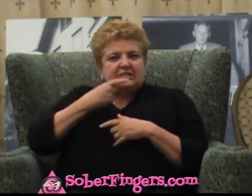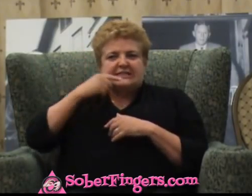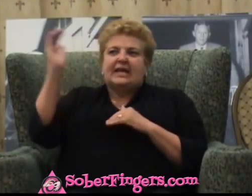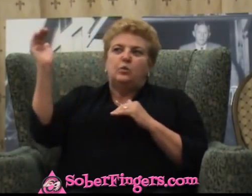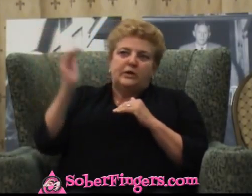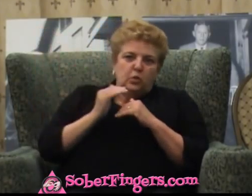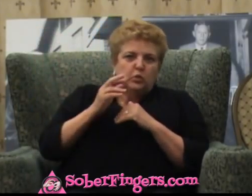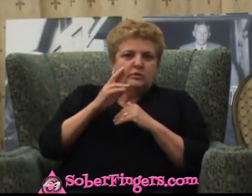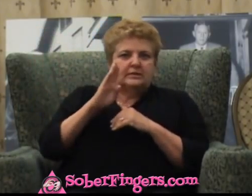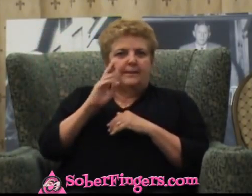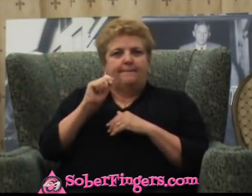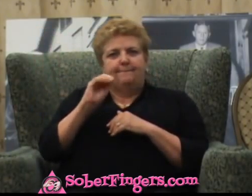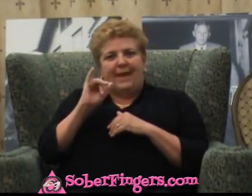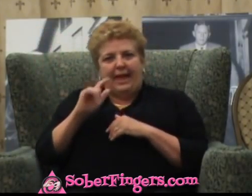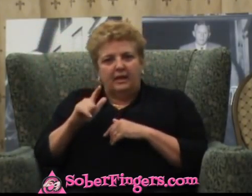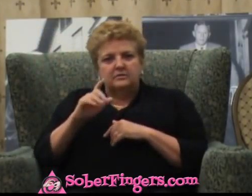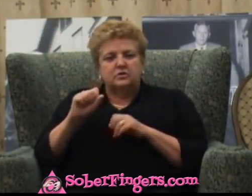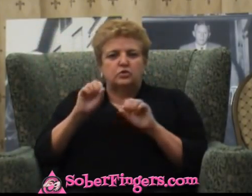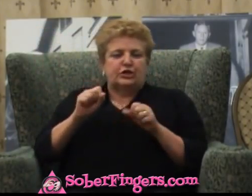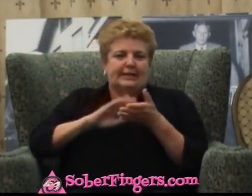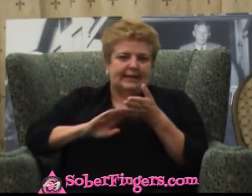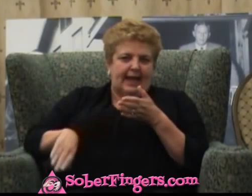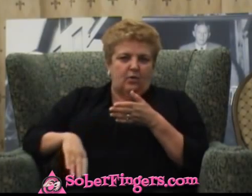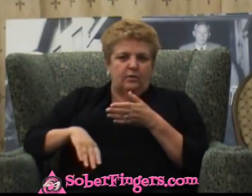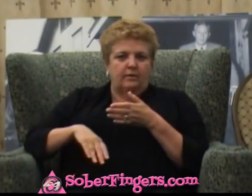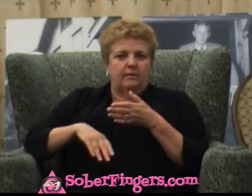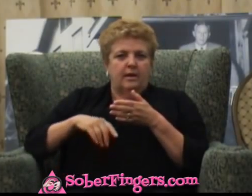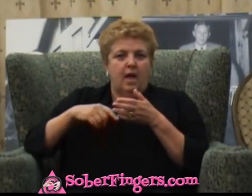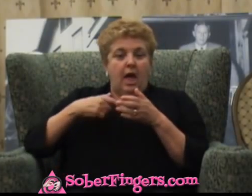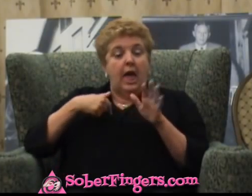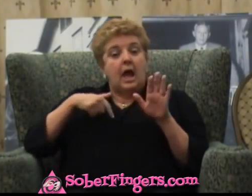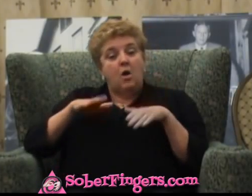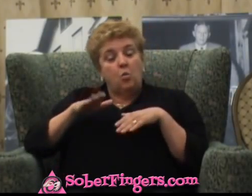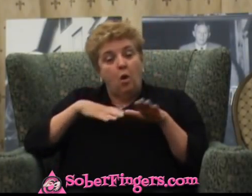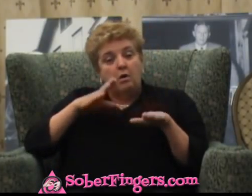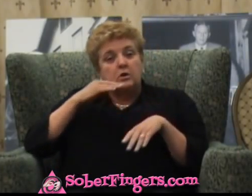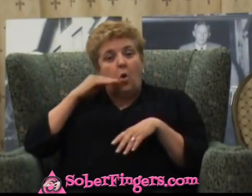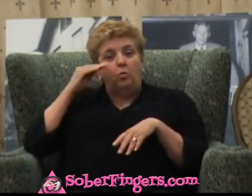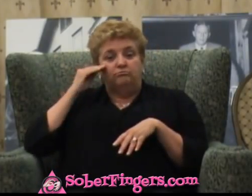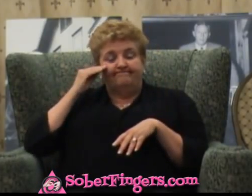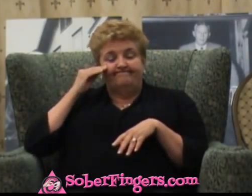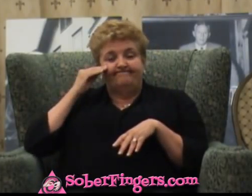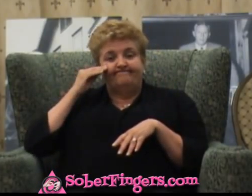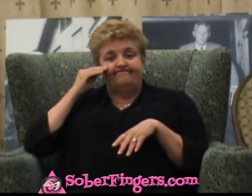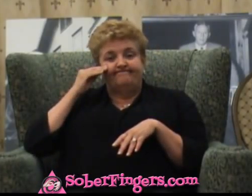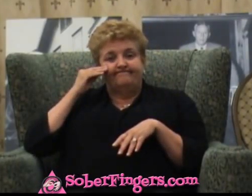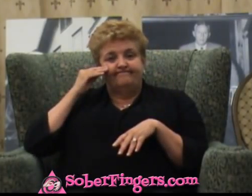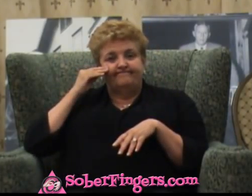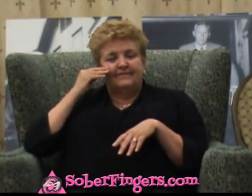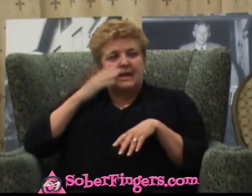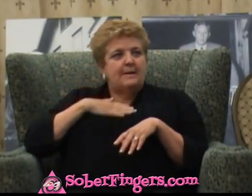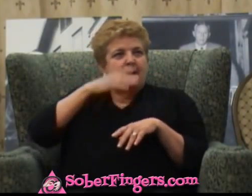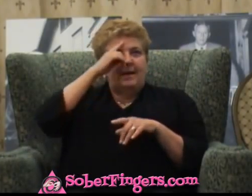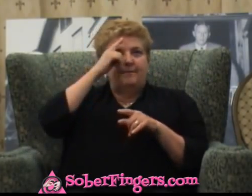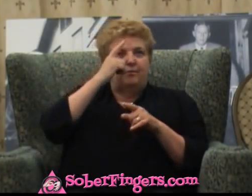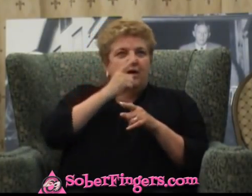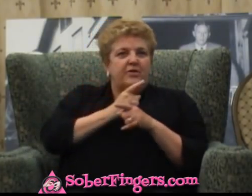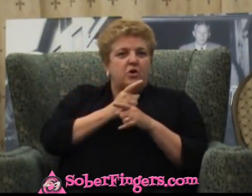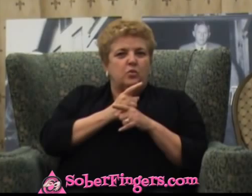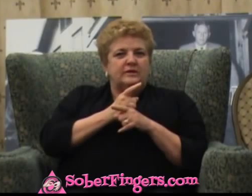with a wad of cash and bailed me out, and I walked home from the police station. My brother was somewhere behind me in a station wagon screaming at me, but